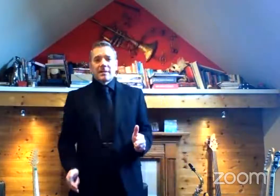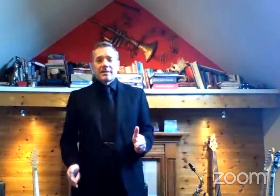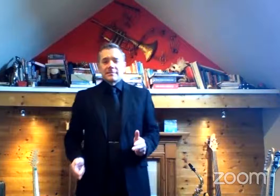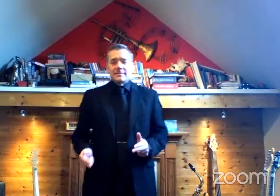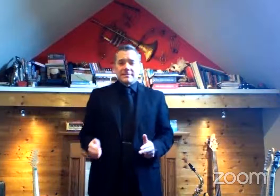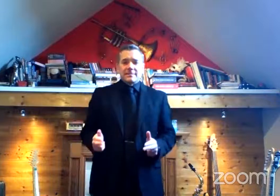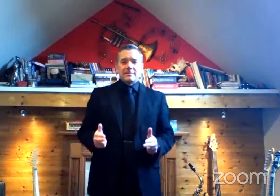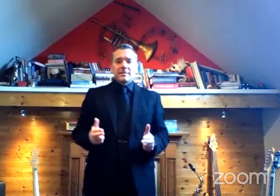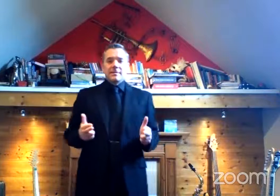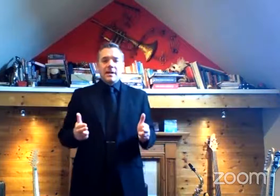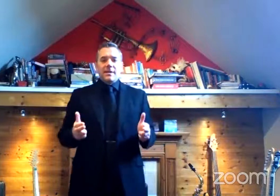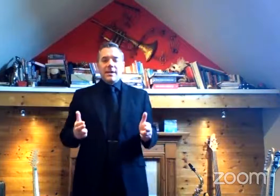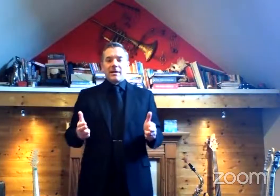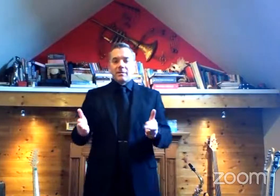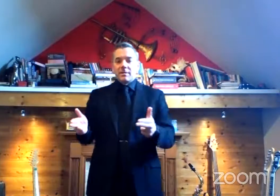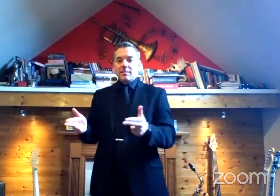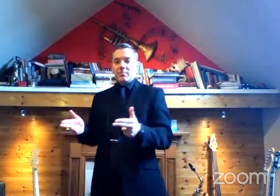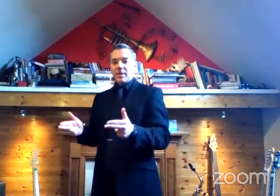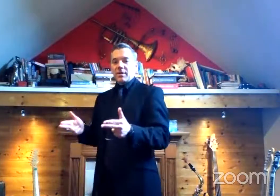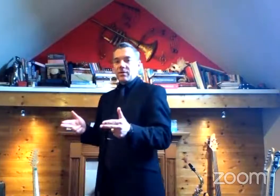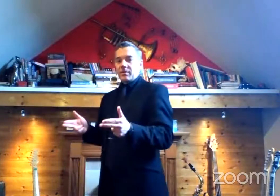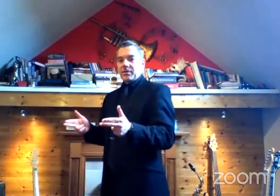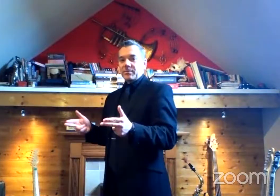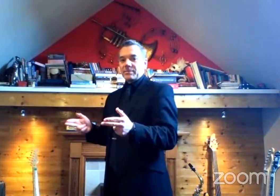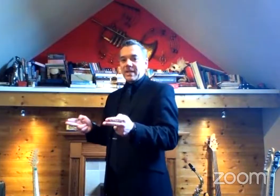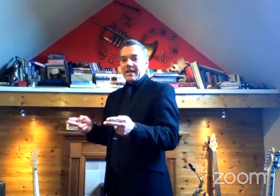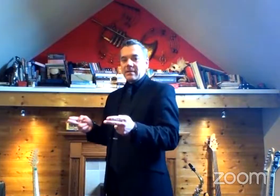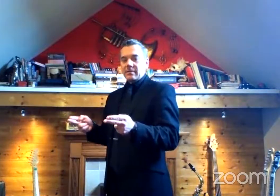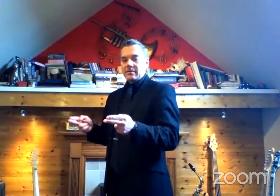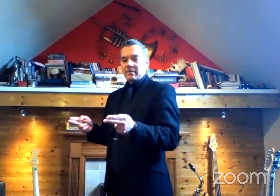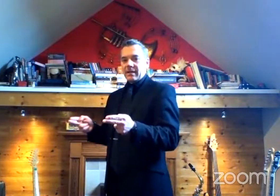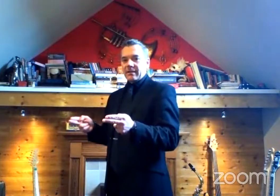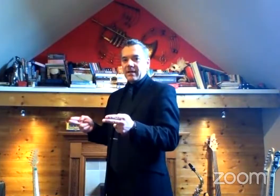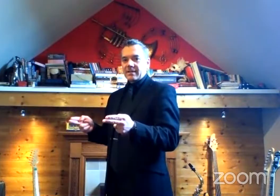Right? And now bring your thumbs in like that.